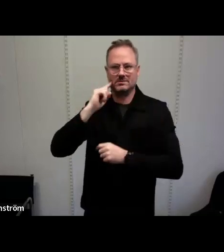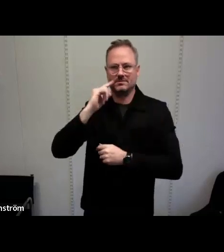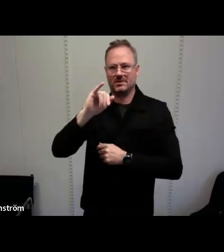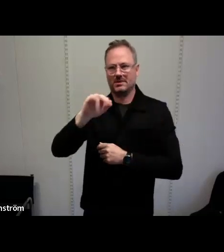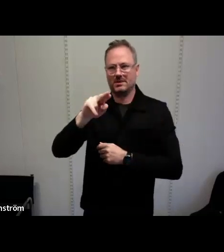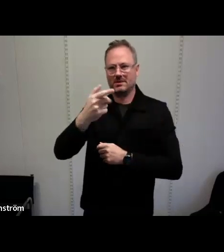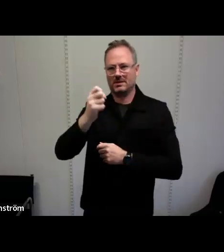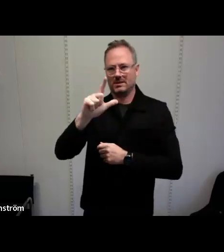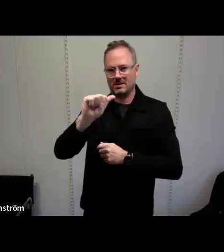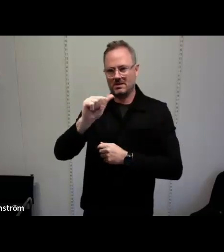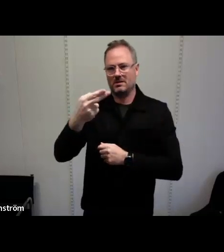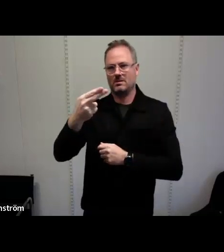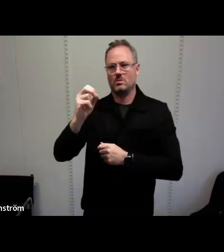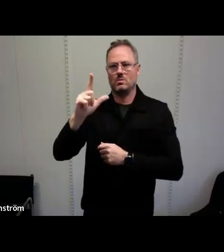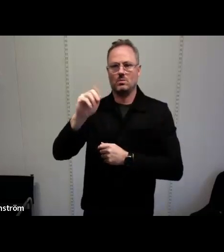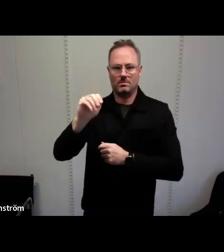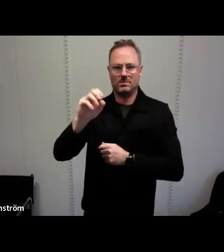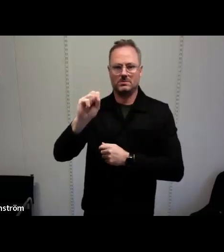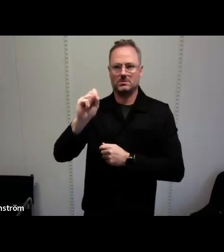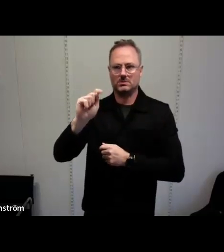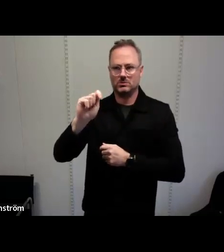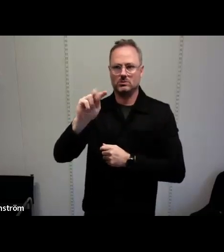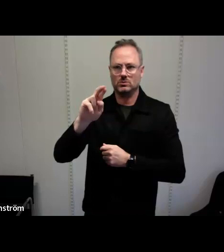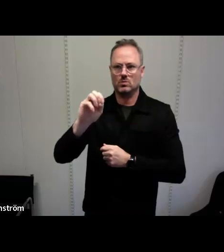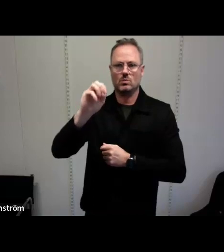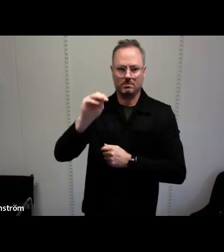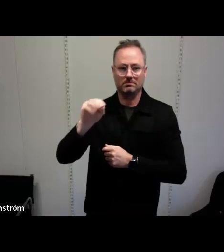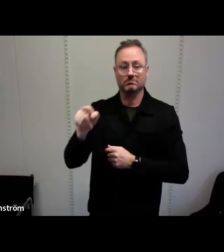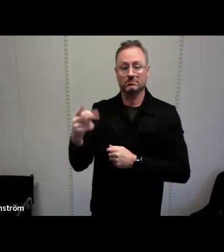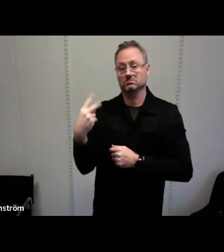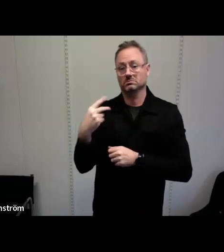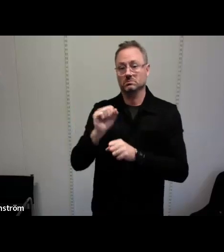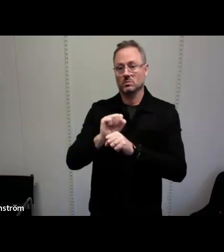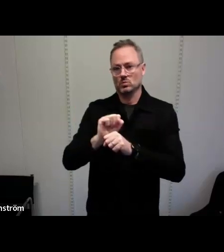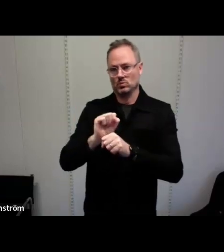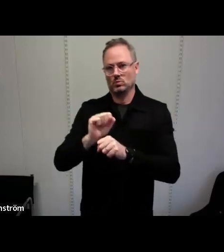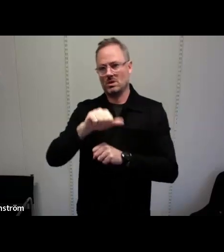project here at Stockholm University with Ingela Holstrom,